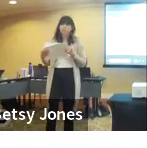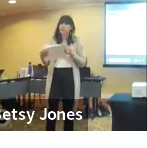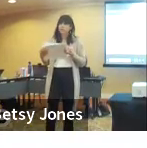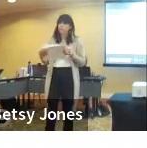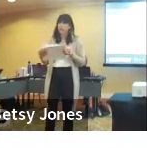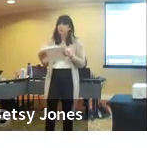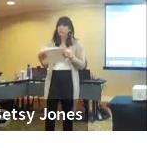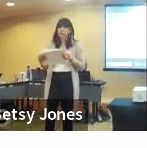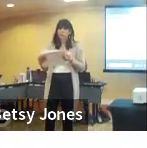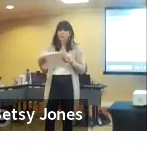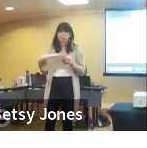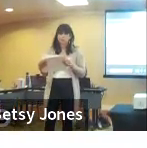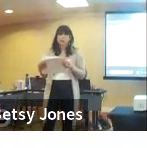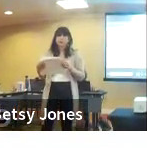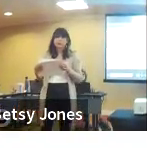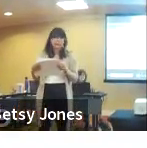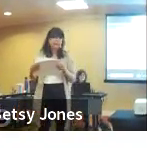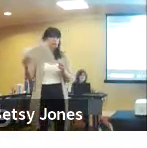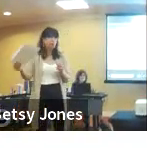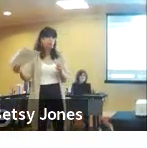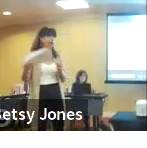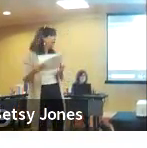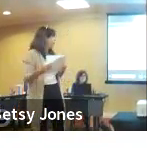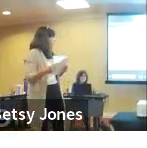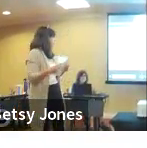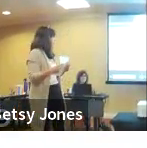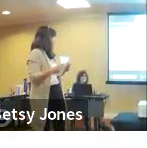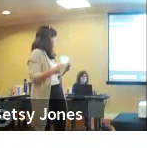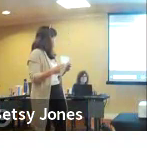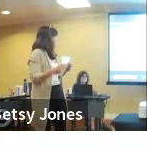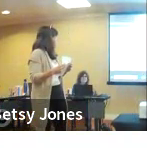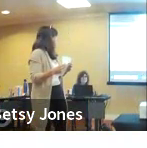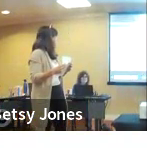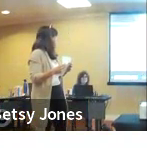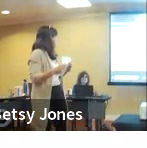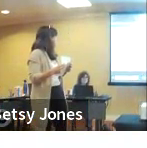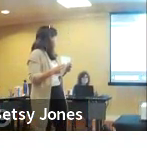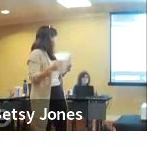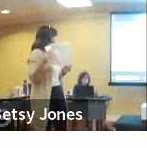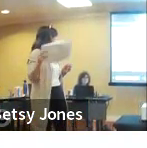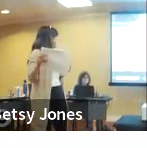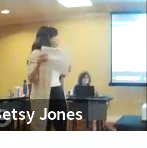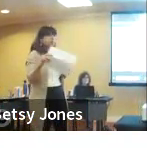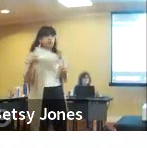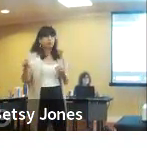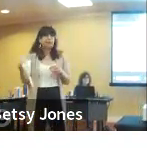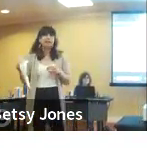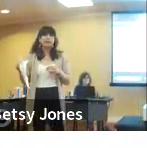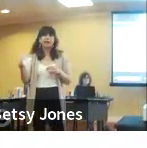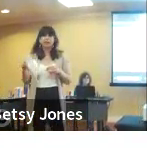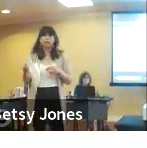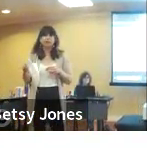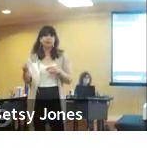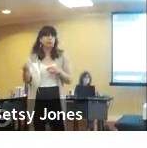developmental disabilities who encounter the crisis response system from our expert panel. As I mentioned, you'll hear some